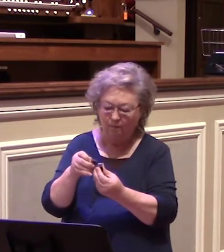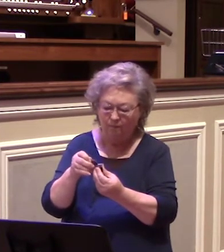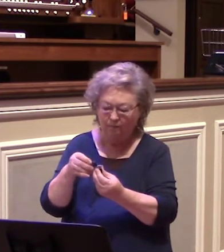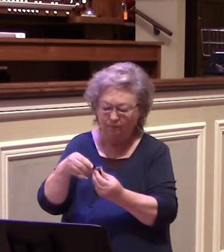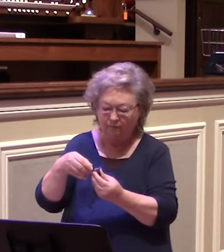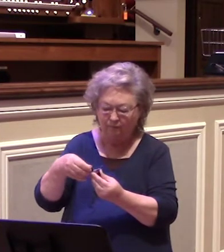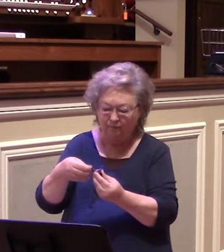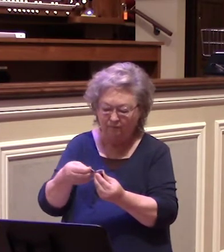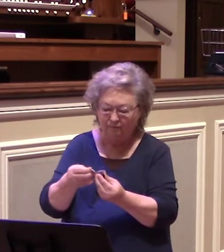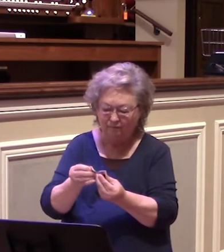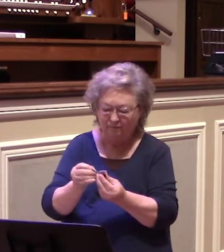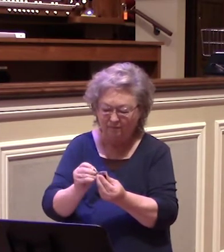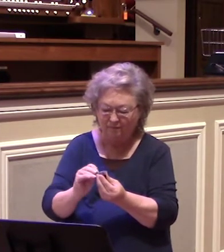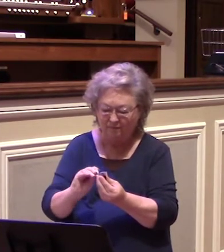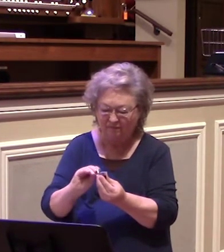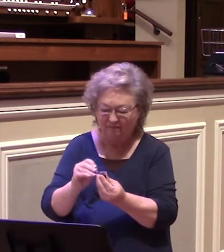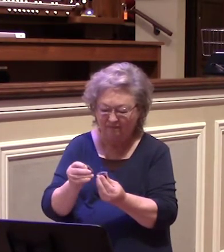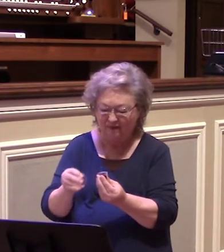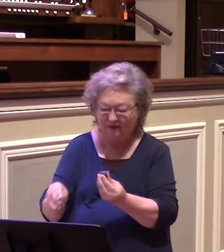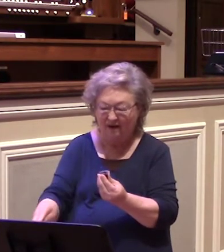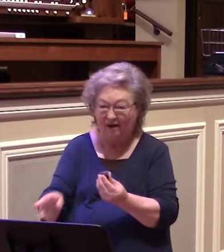Careful.